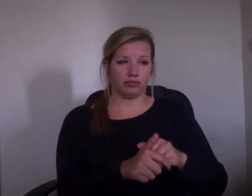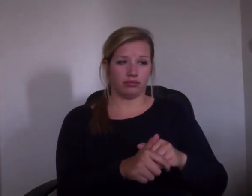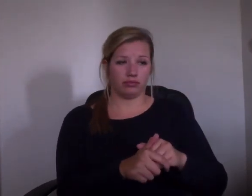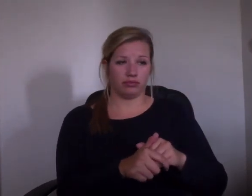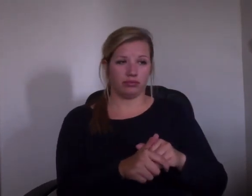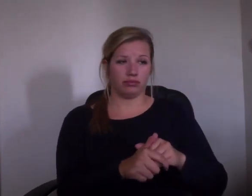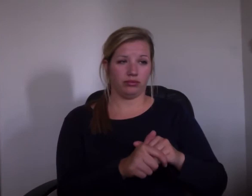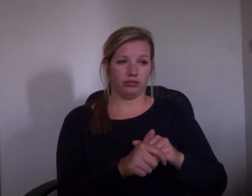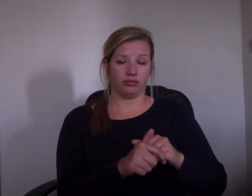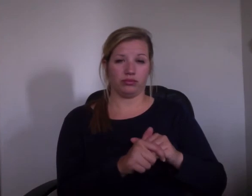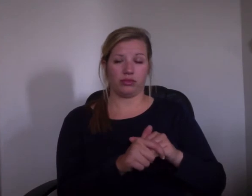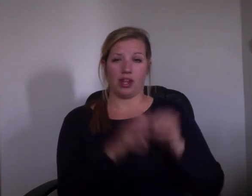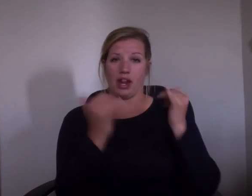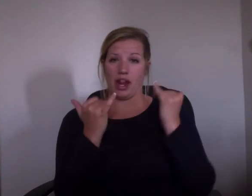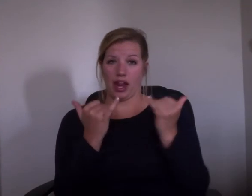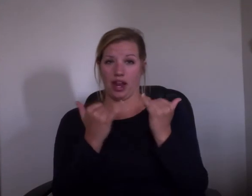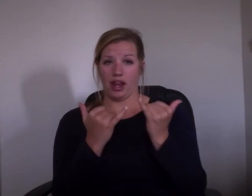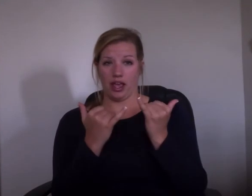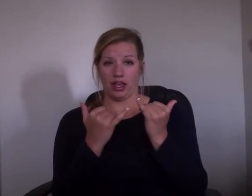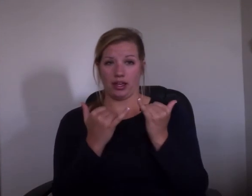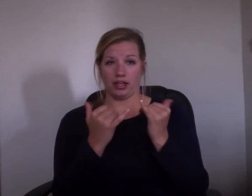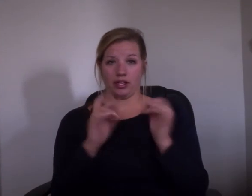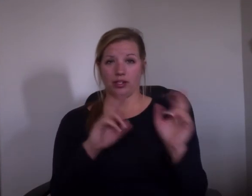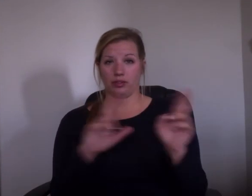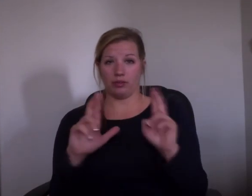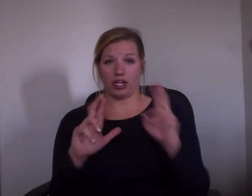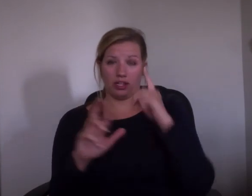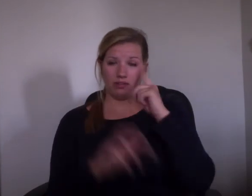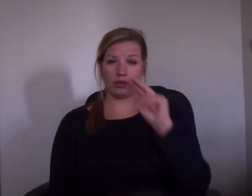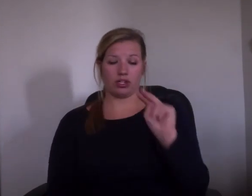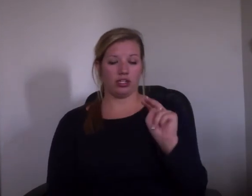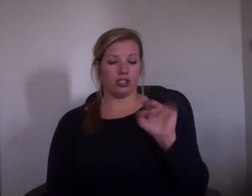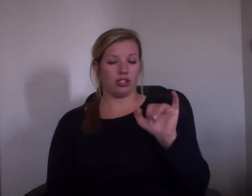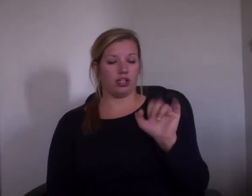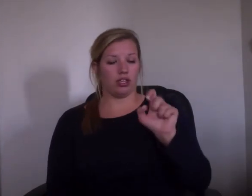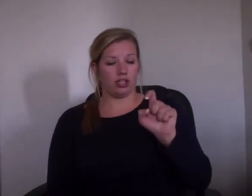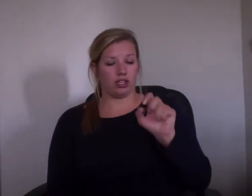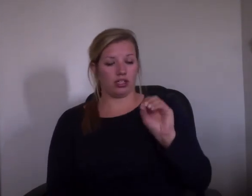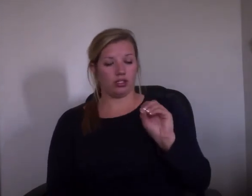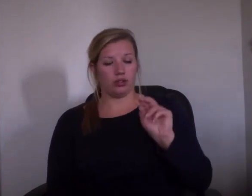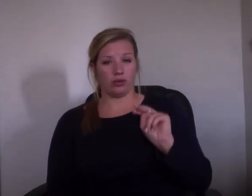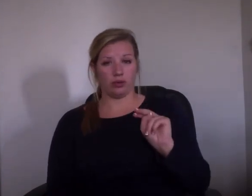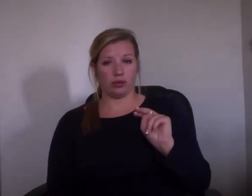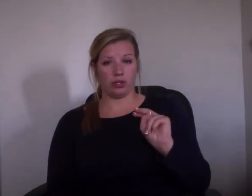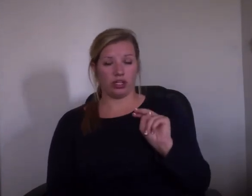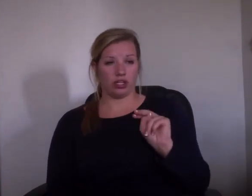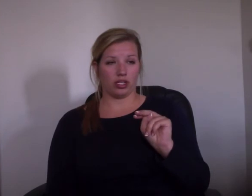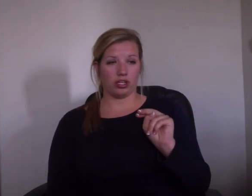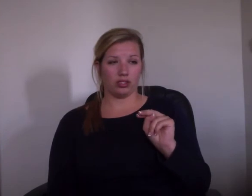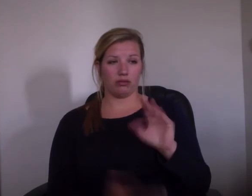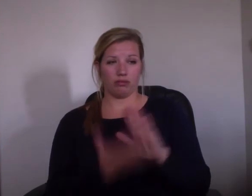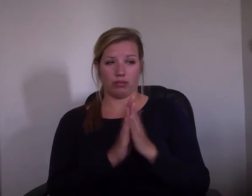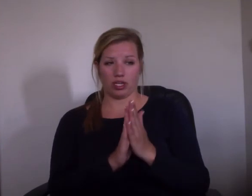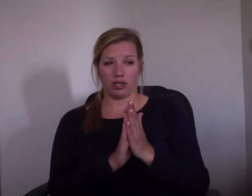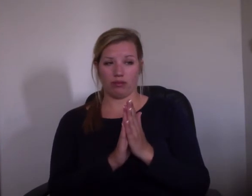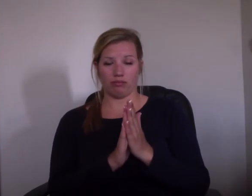It opens the door for Richard Nixon to come into politics again, come back into